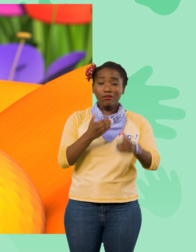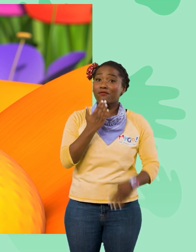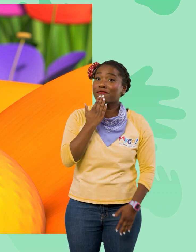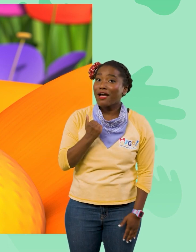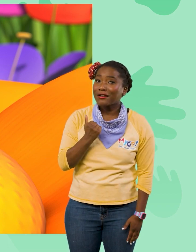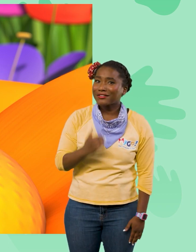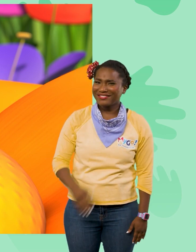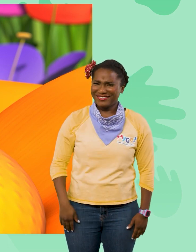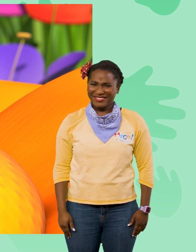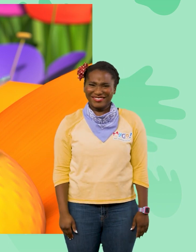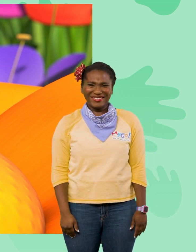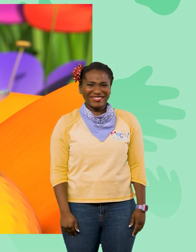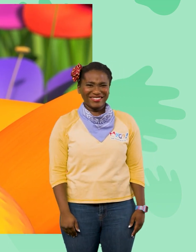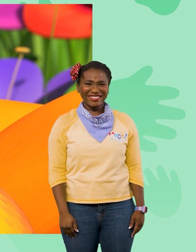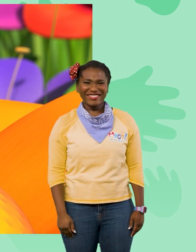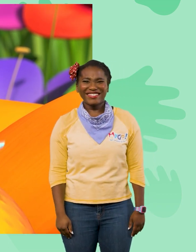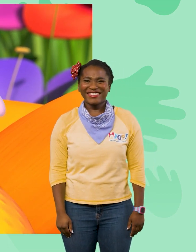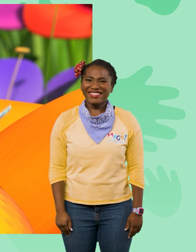honey.